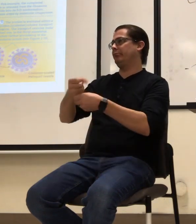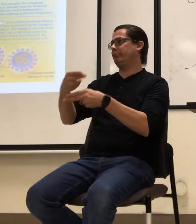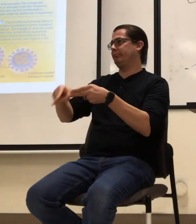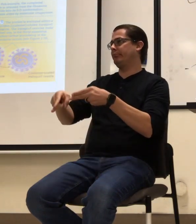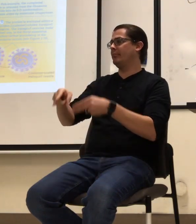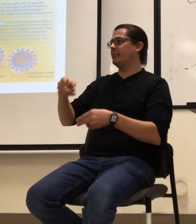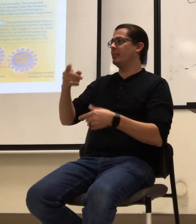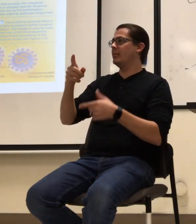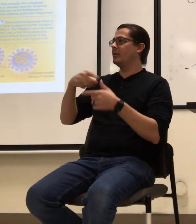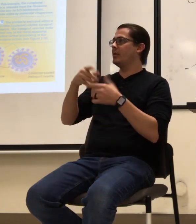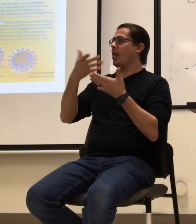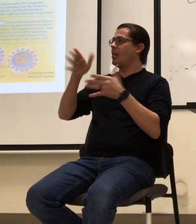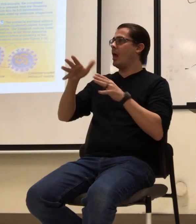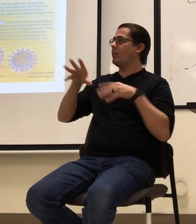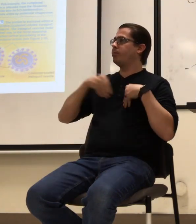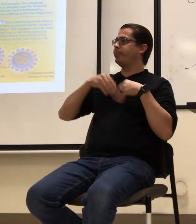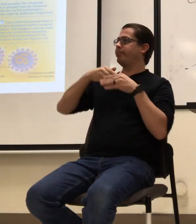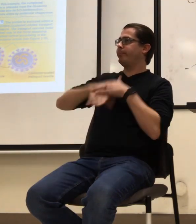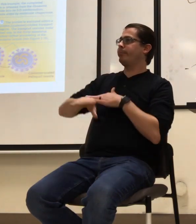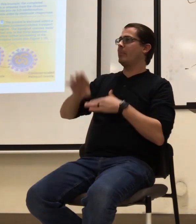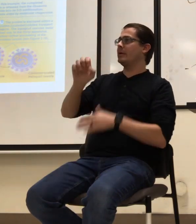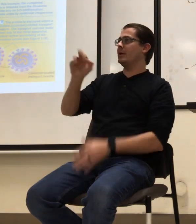that allows it entrance into the ER.